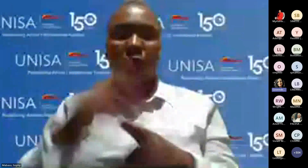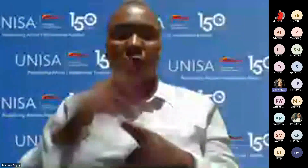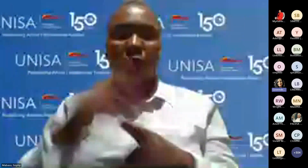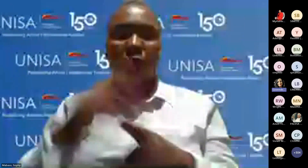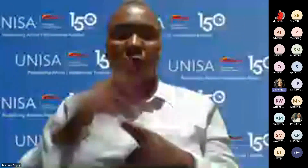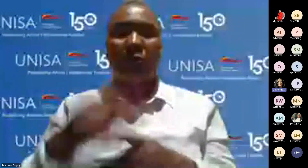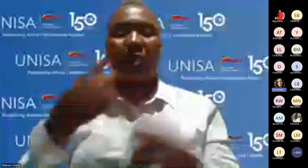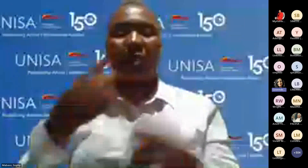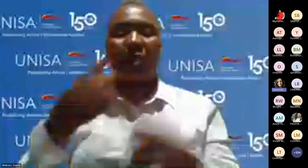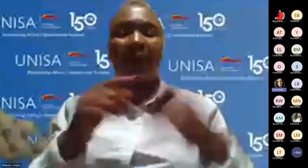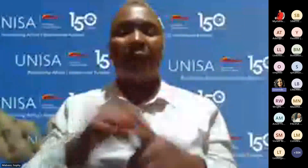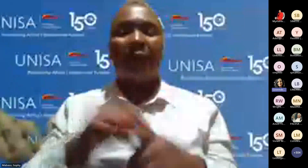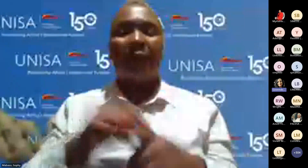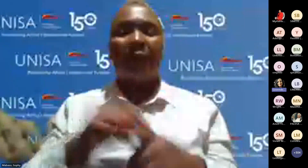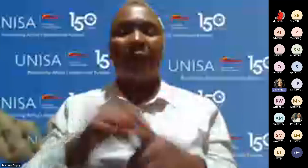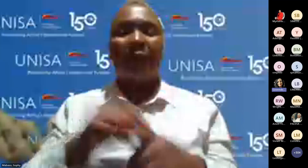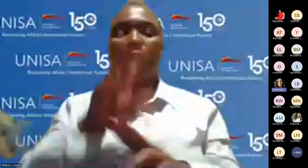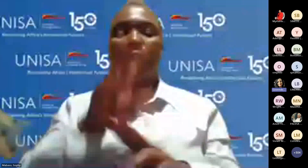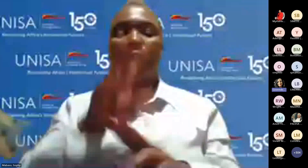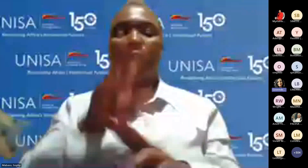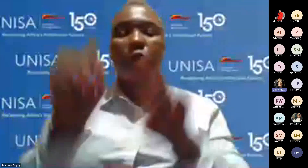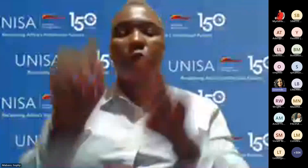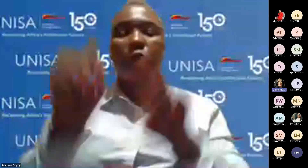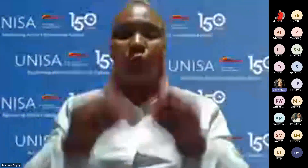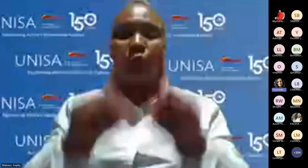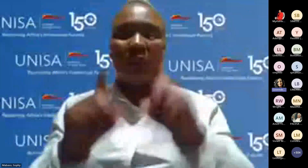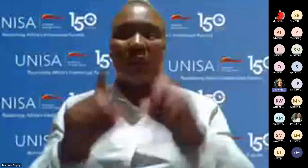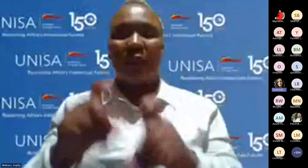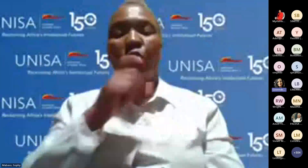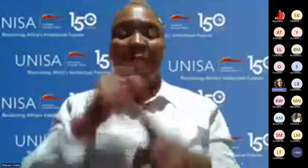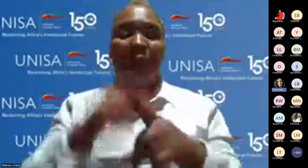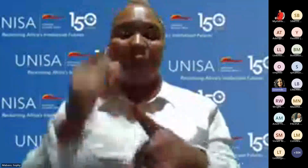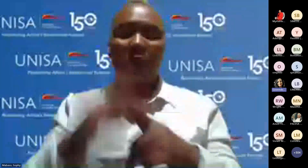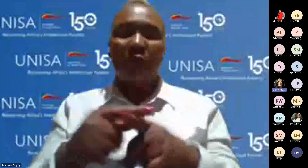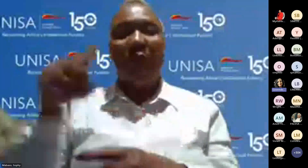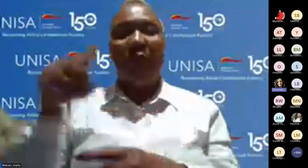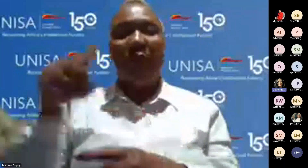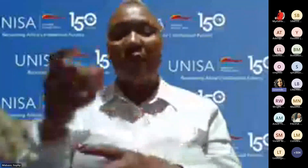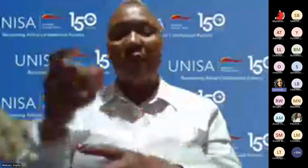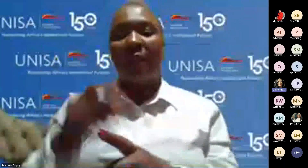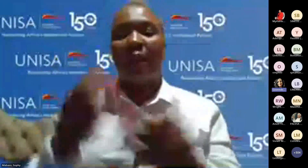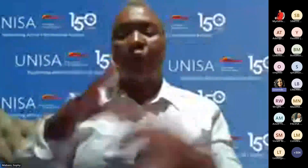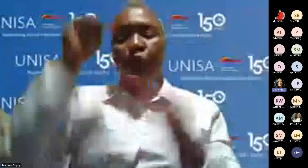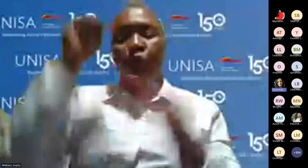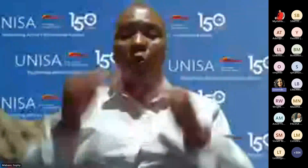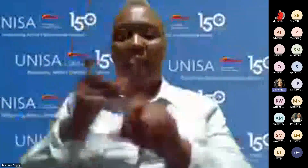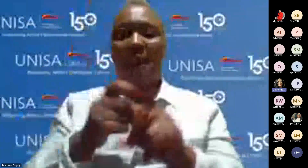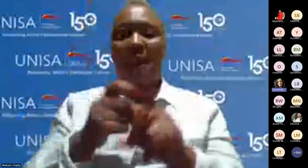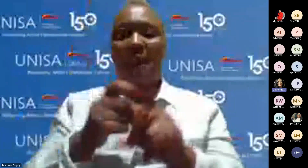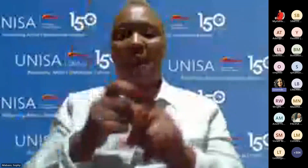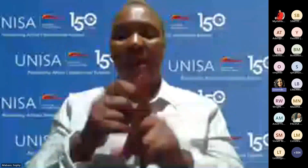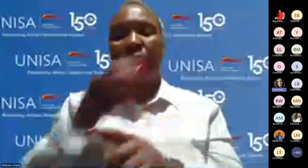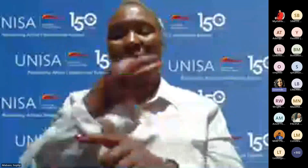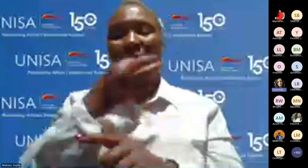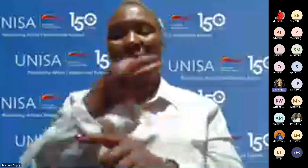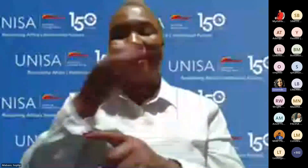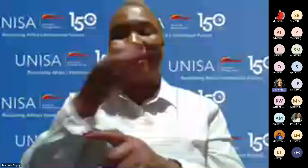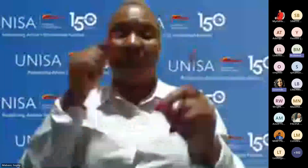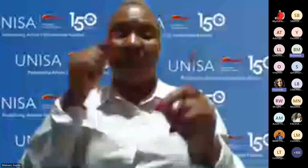using the words of another scholar, then you need to cite, for example, you need to say, according to Dr. Mphahlele, you